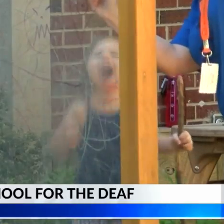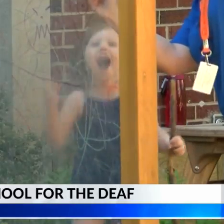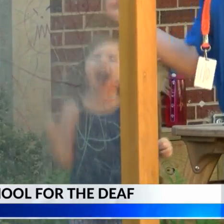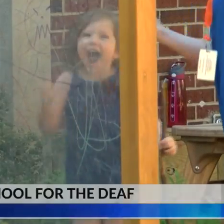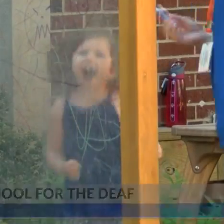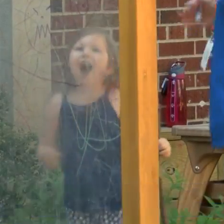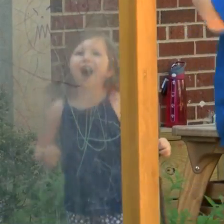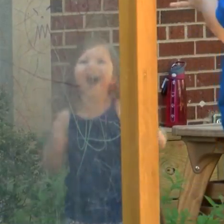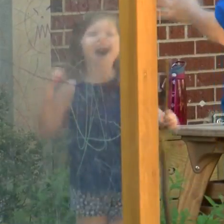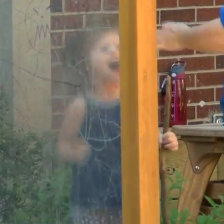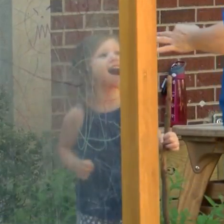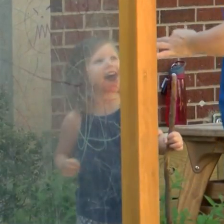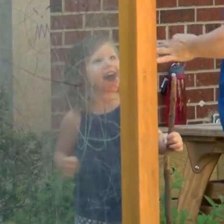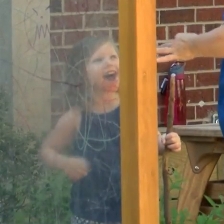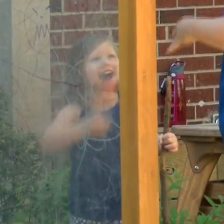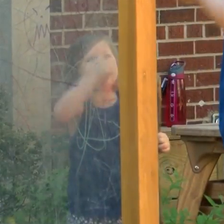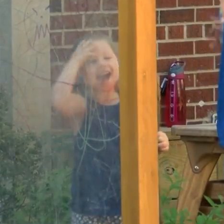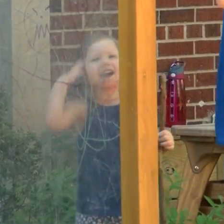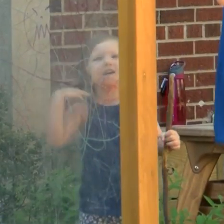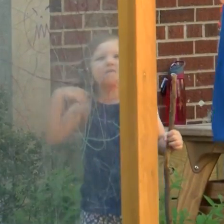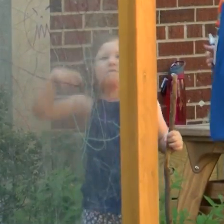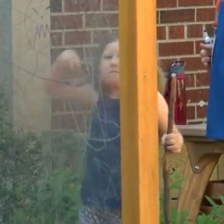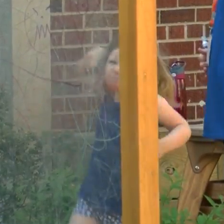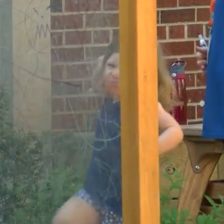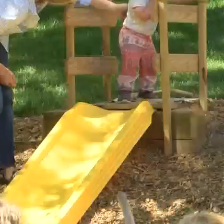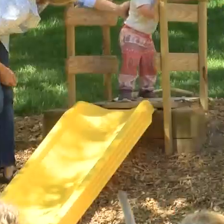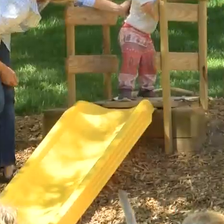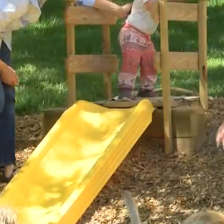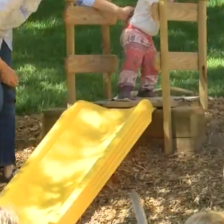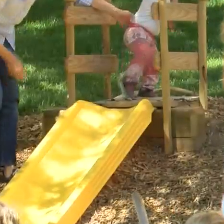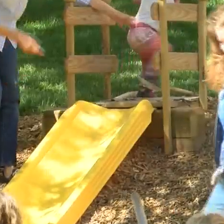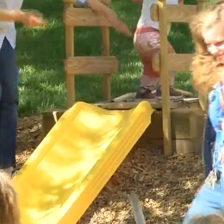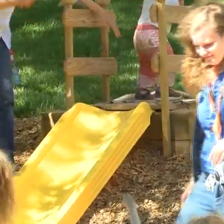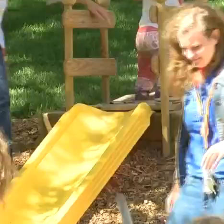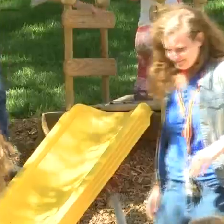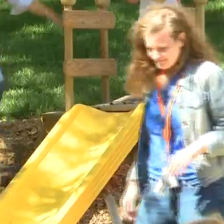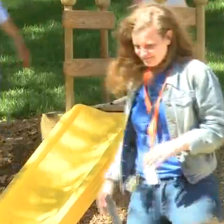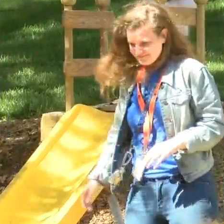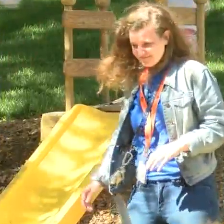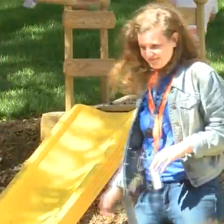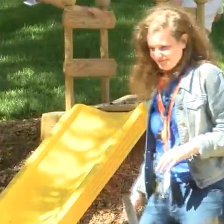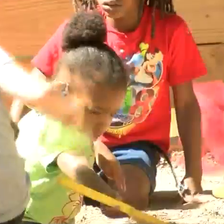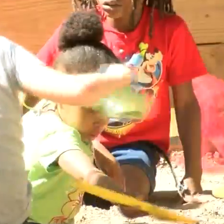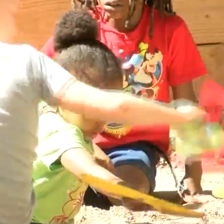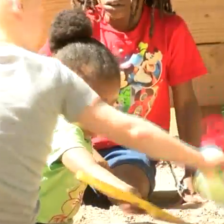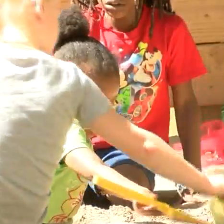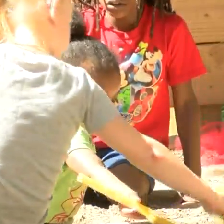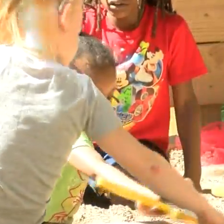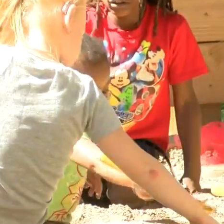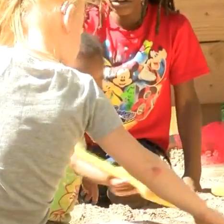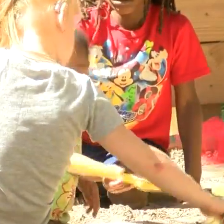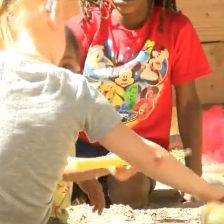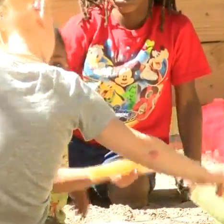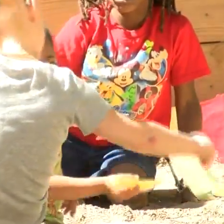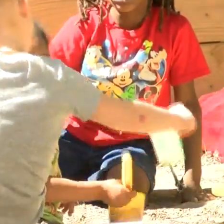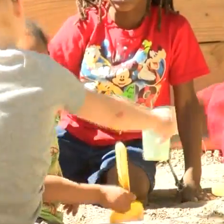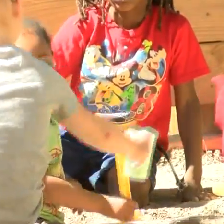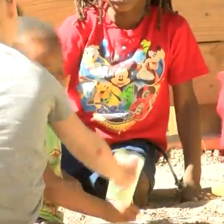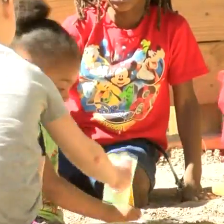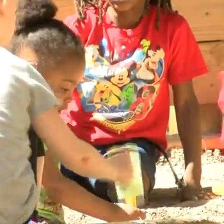Playground, an outdoor classroom, has been specifically designed and built for preschool students who are deaf and hard of hearing. It features signs written